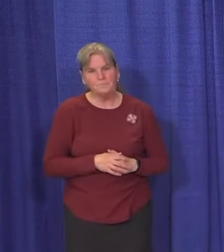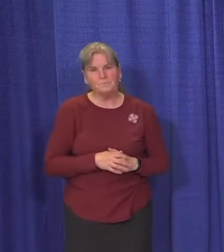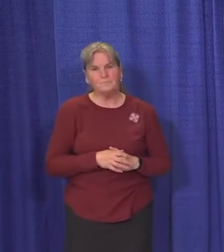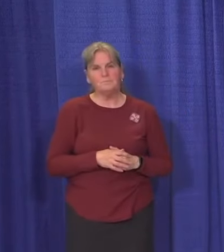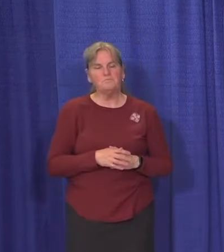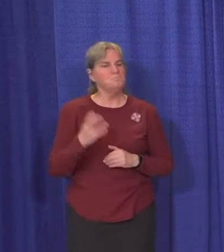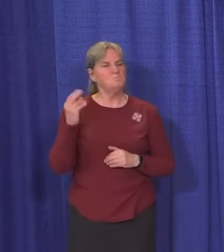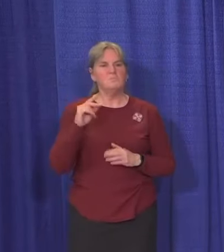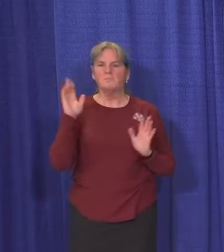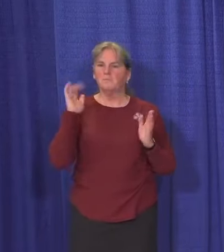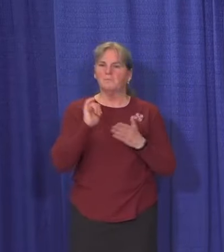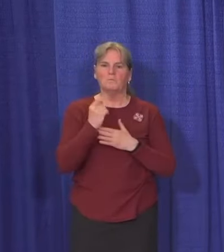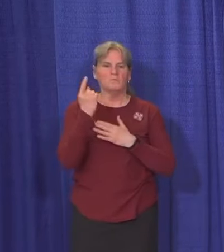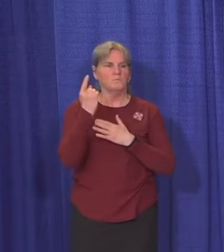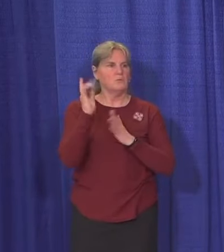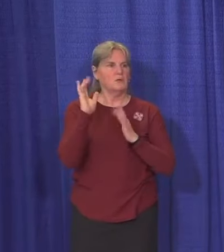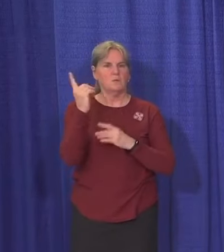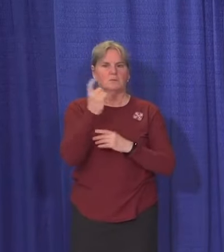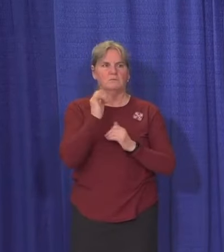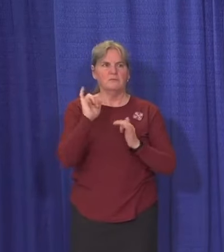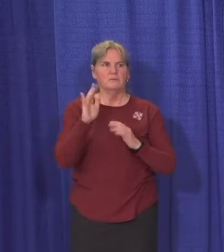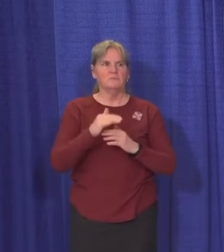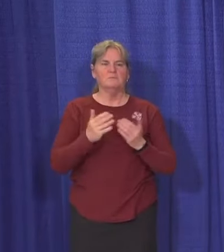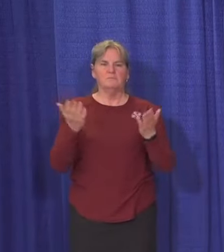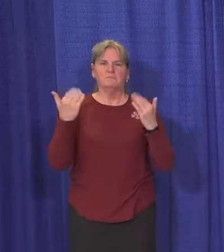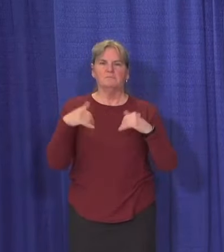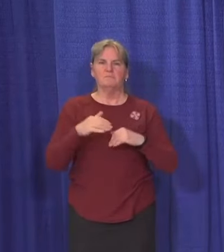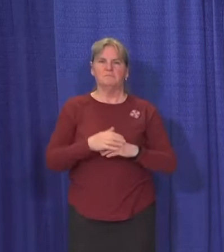No, just the one question for me. Thank you.